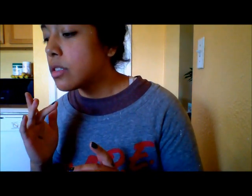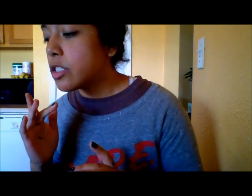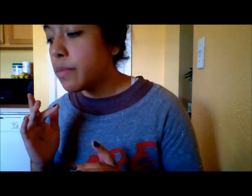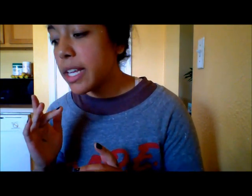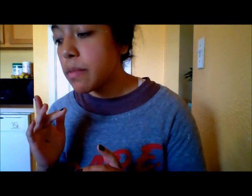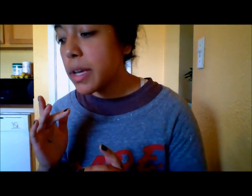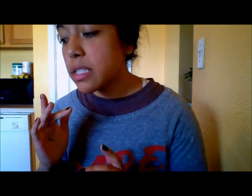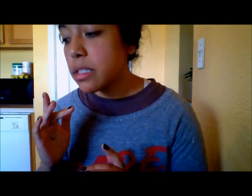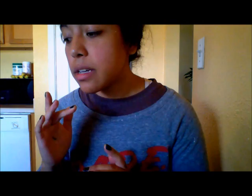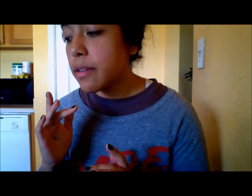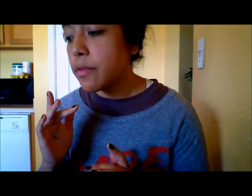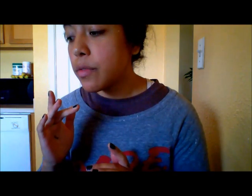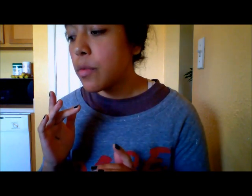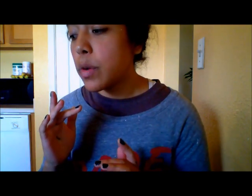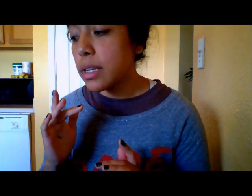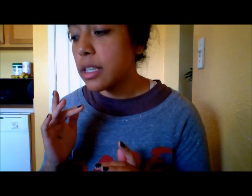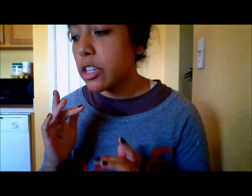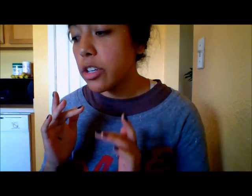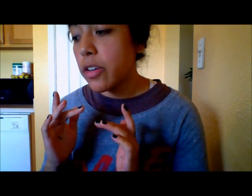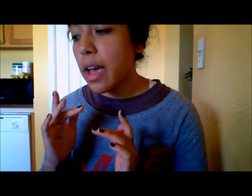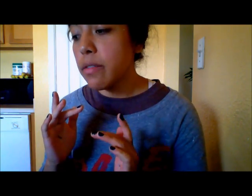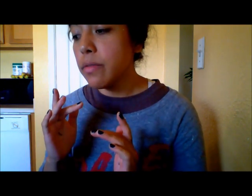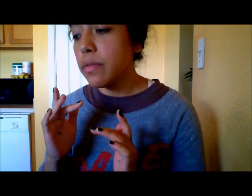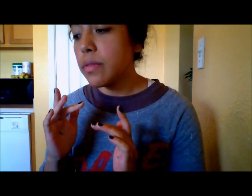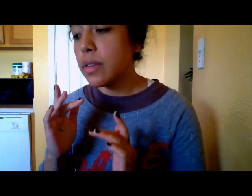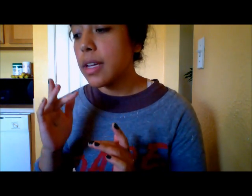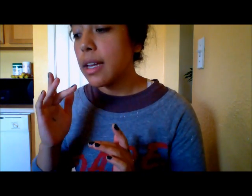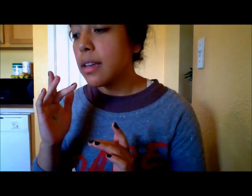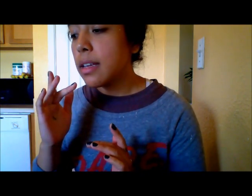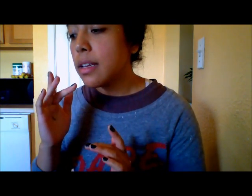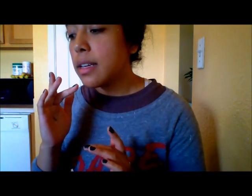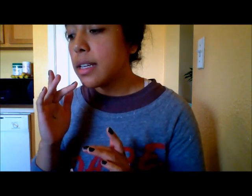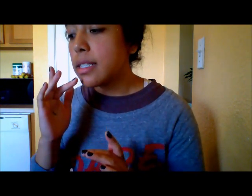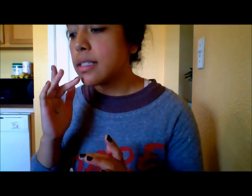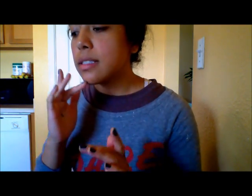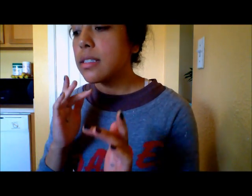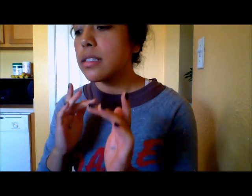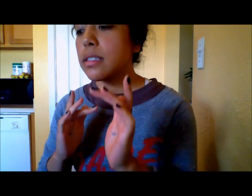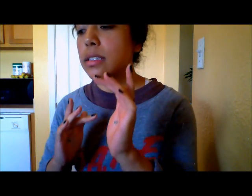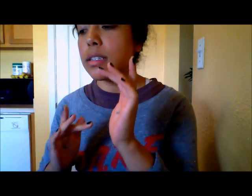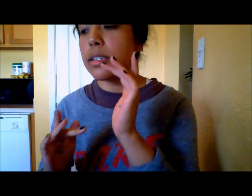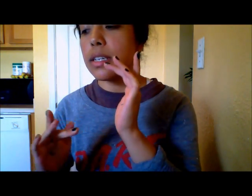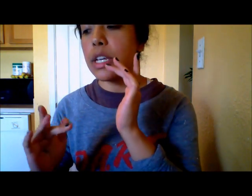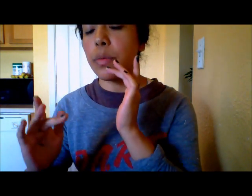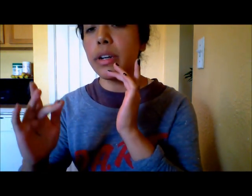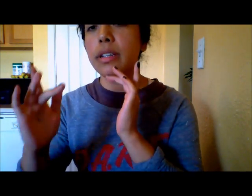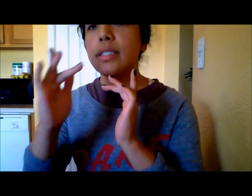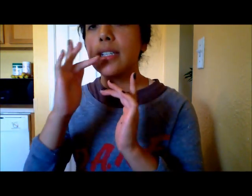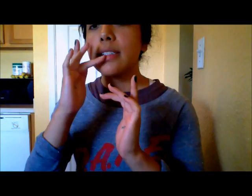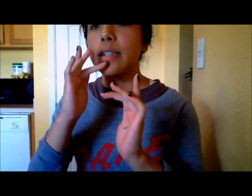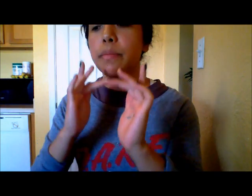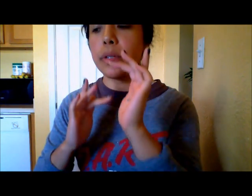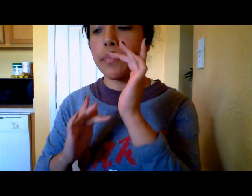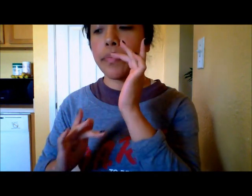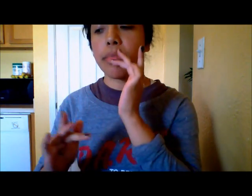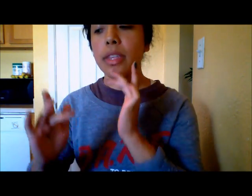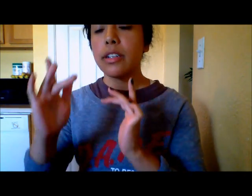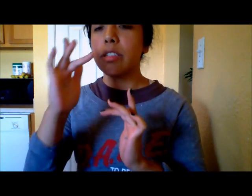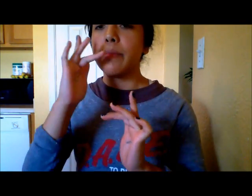To make the best of what little you have, okay, it's inward, touch lip. To make